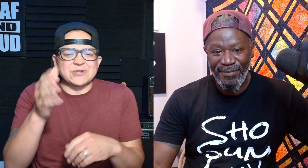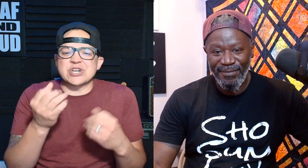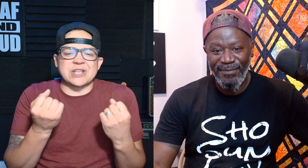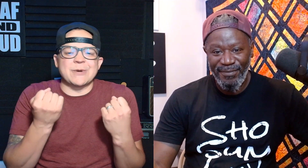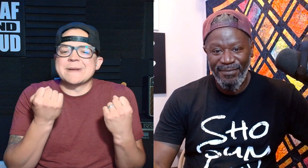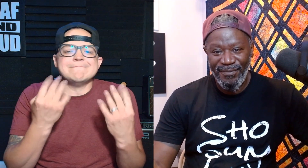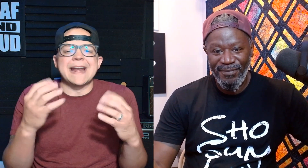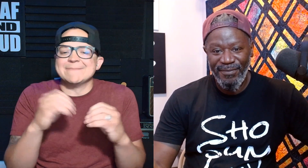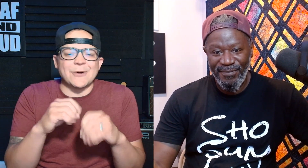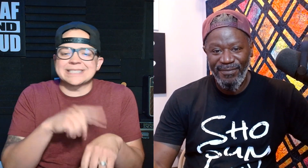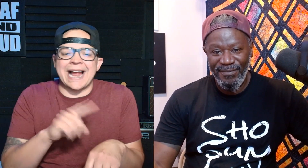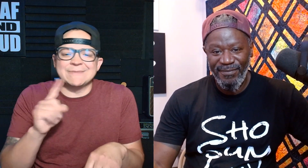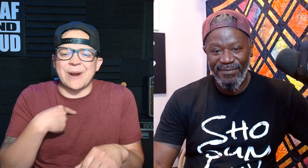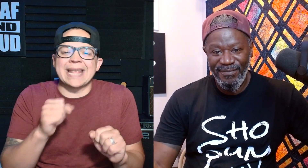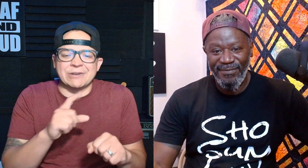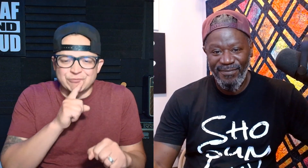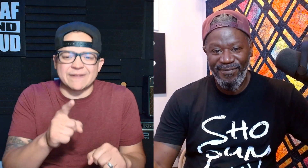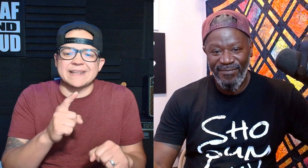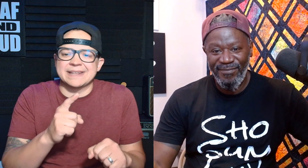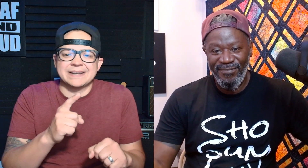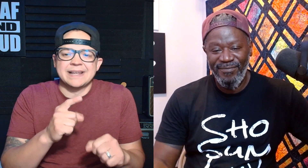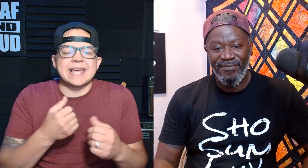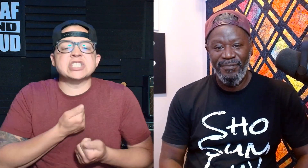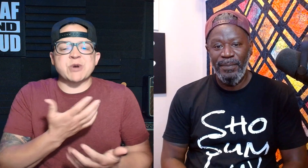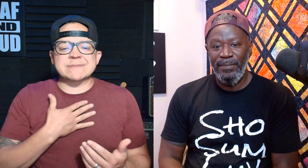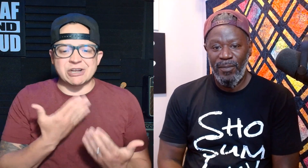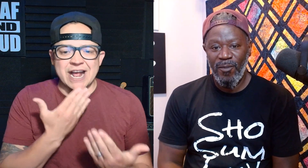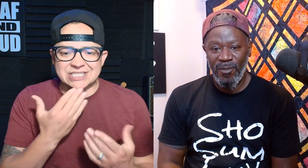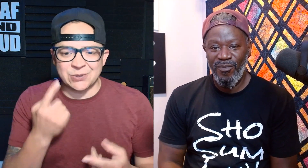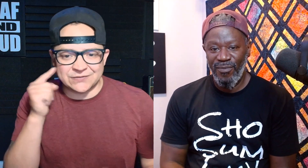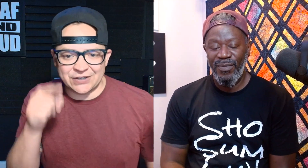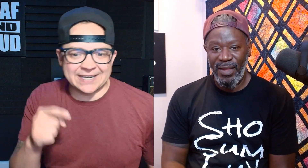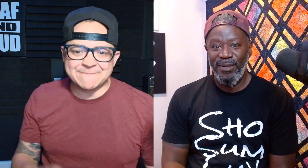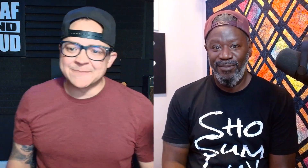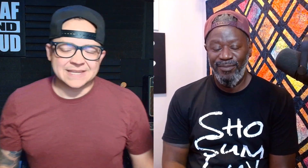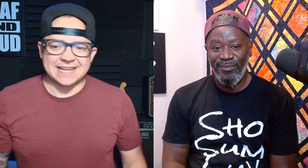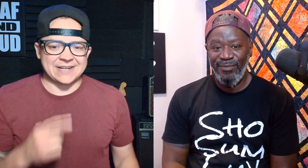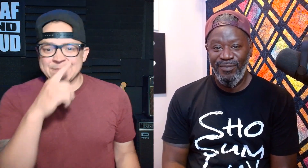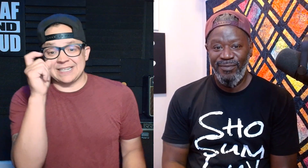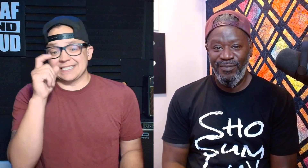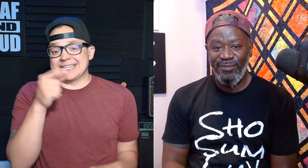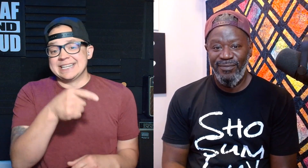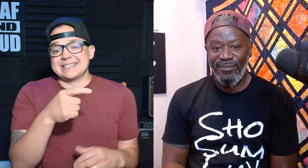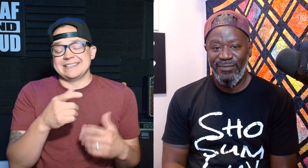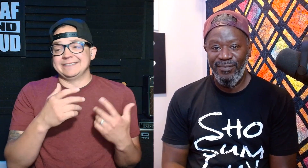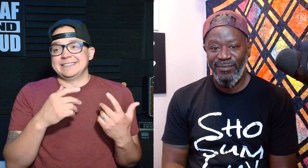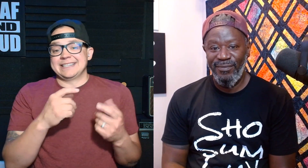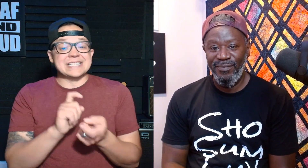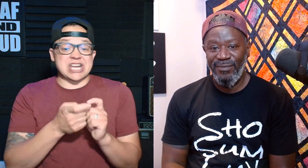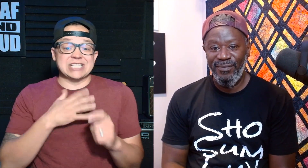in the future there will be many more times where I could really express my gratitude for him, because